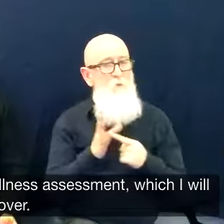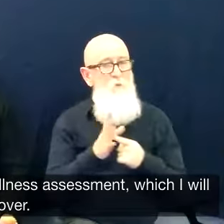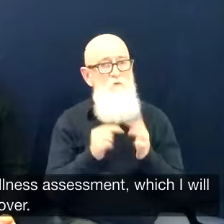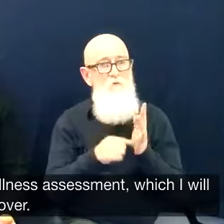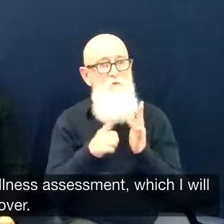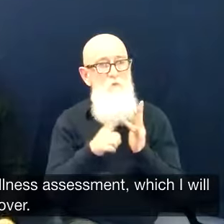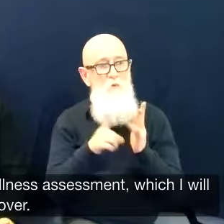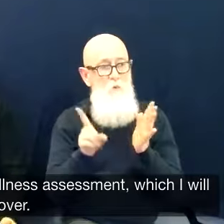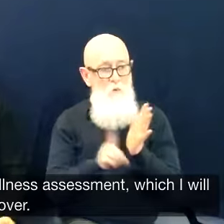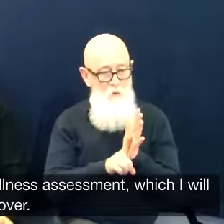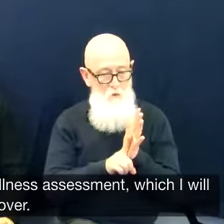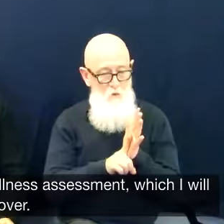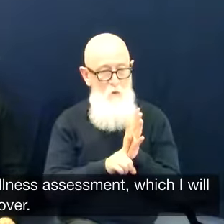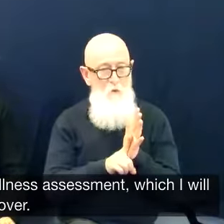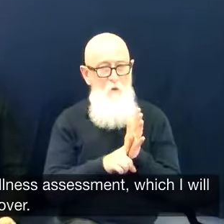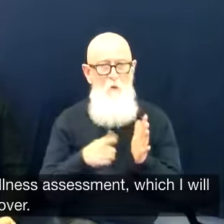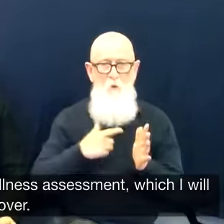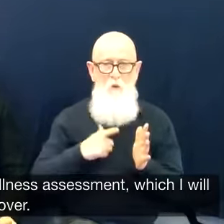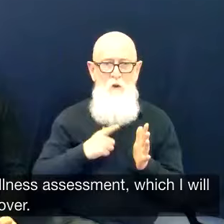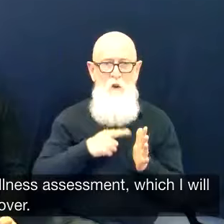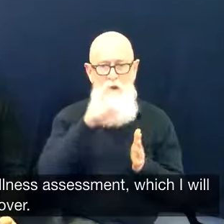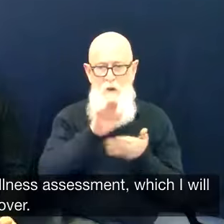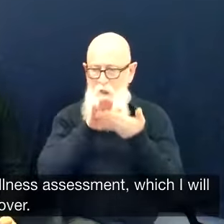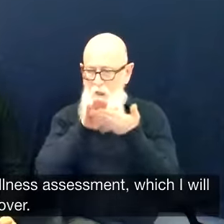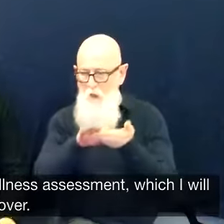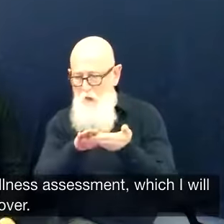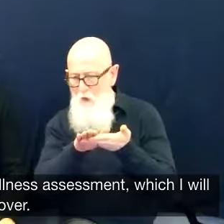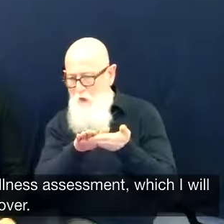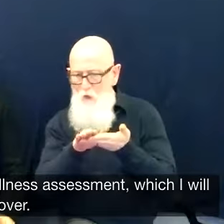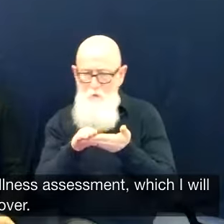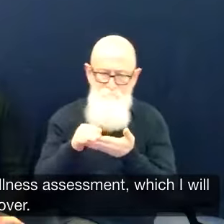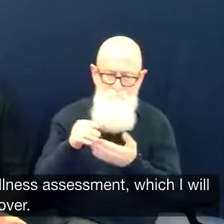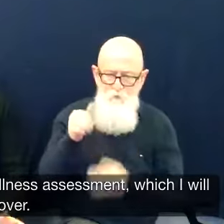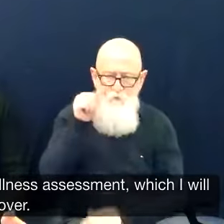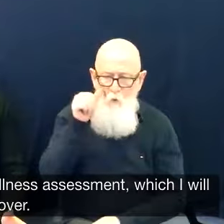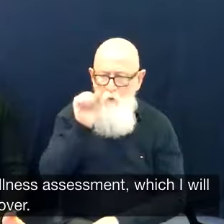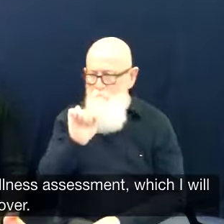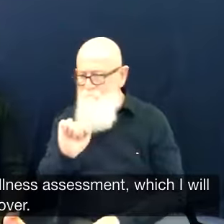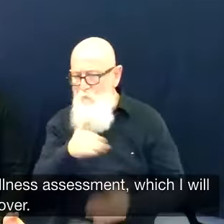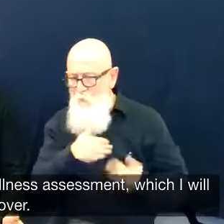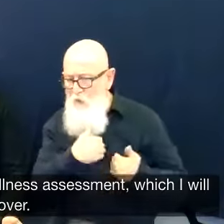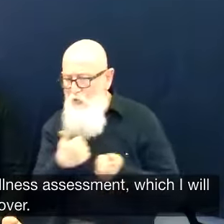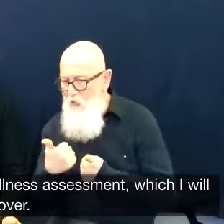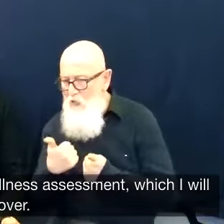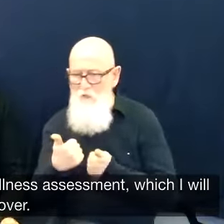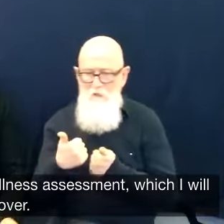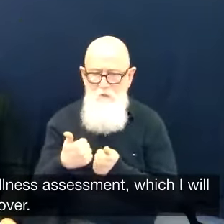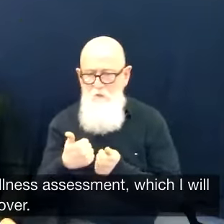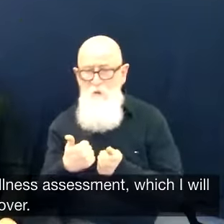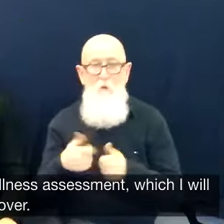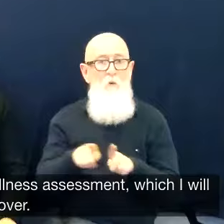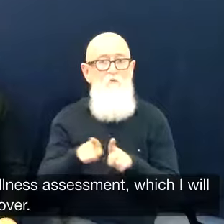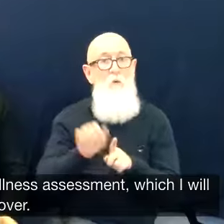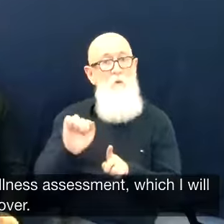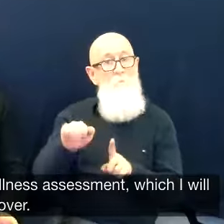help identify a person's current well-being and the background details.